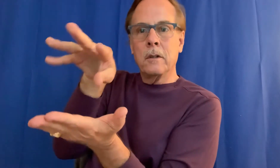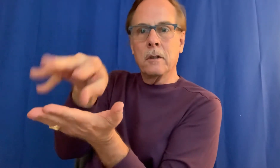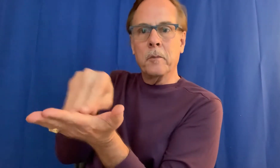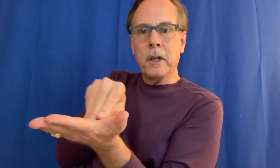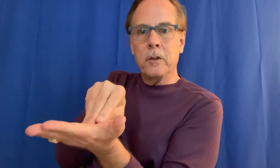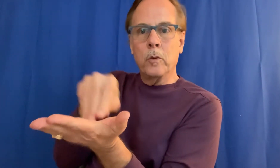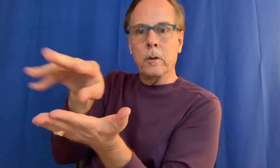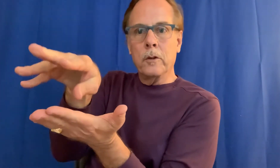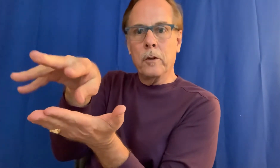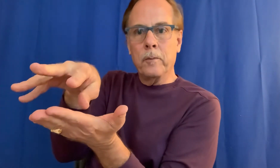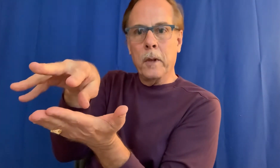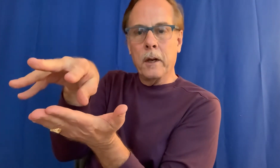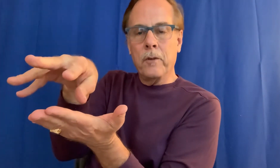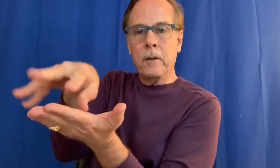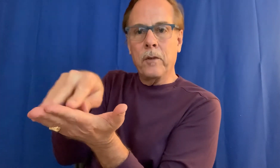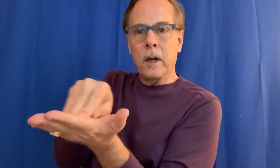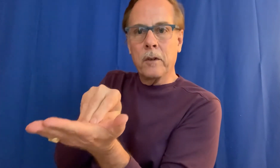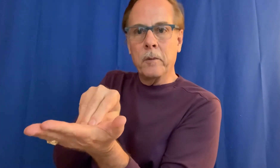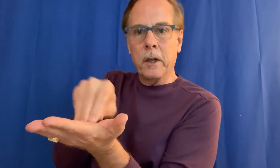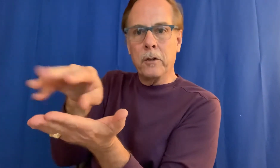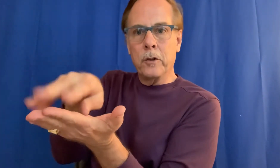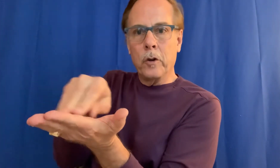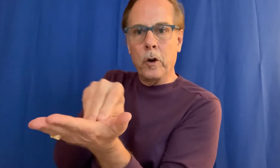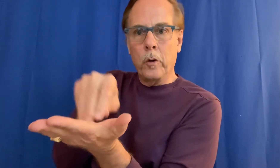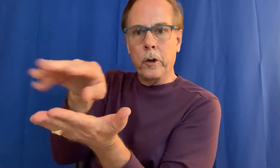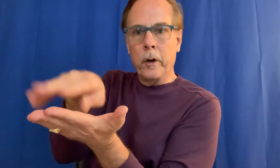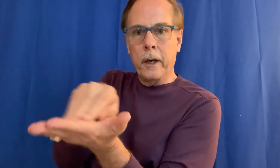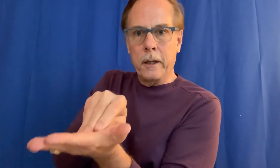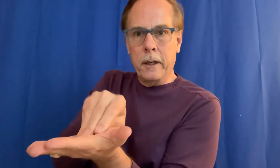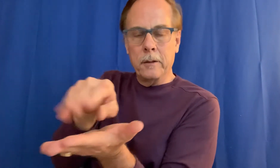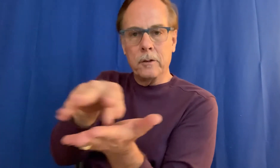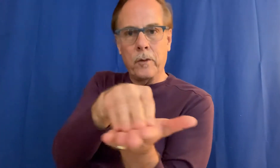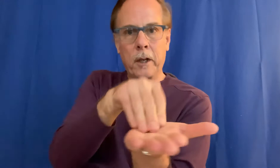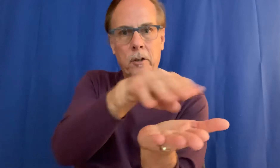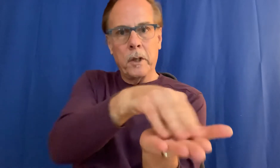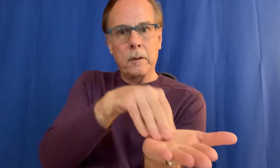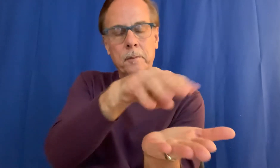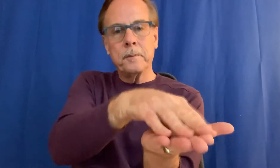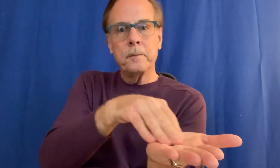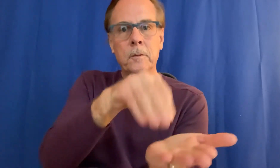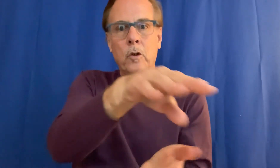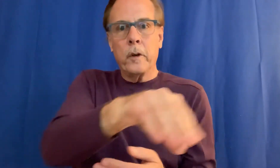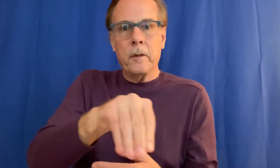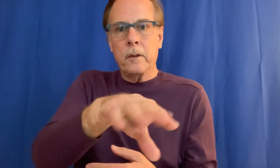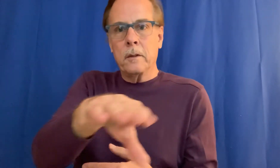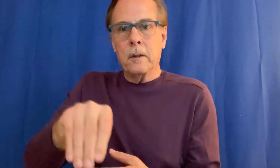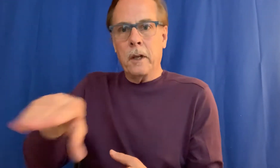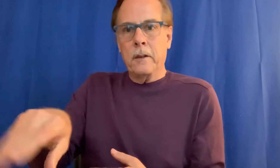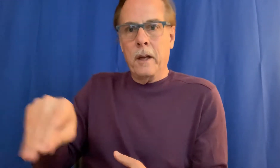coming into it, your modified 5 coming into your O or your and hand, so vacuuming, or even like that.